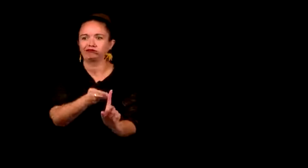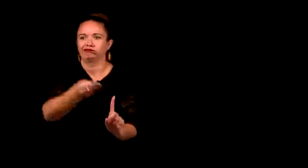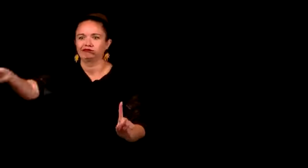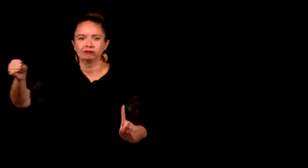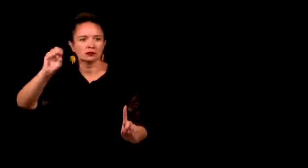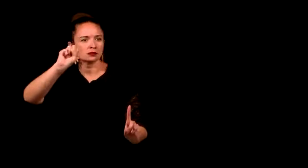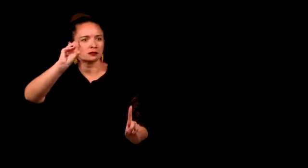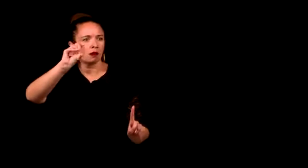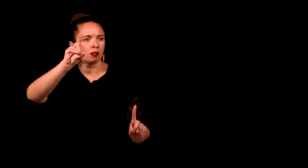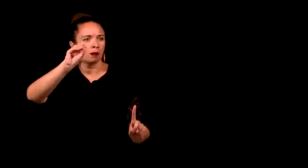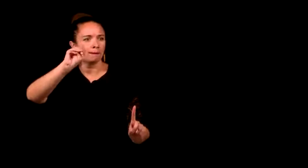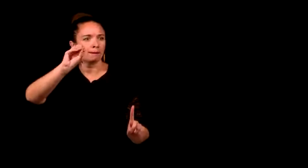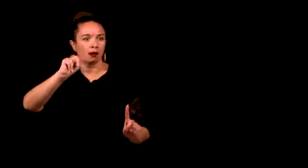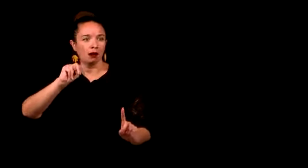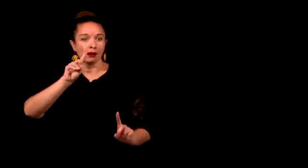David and the temple.